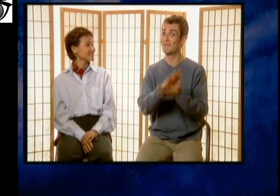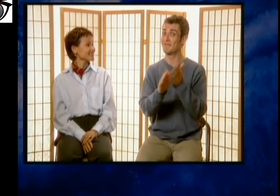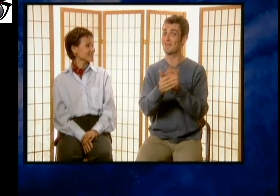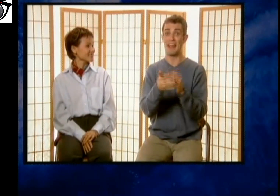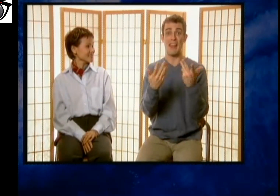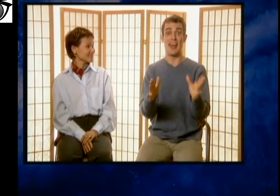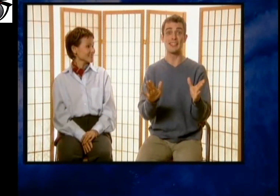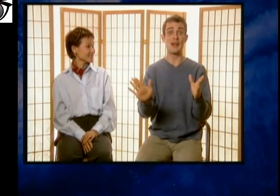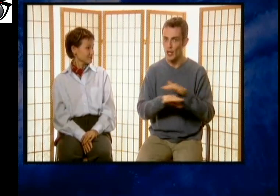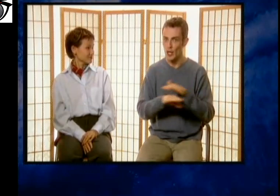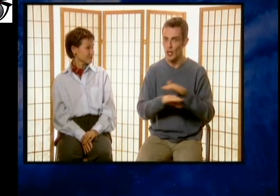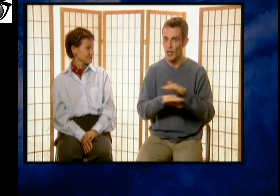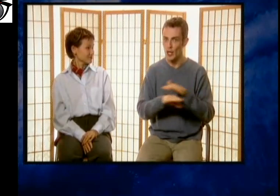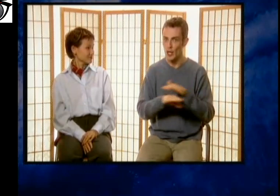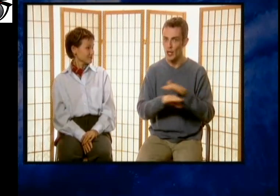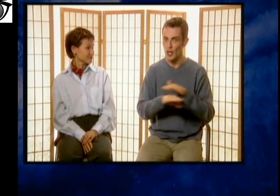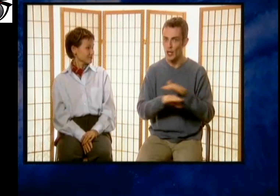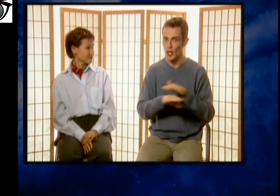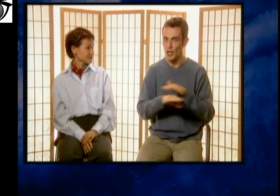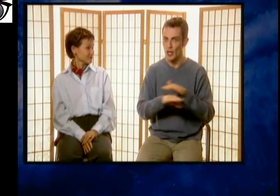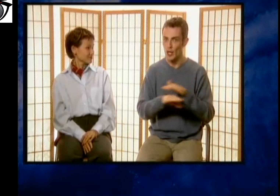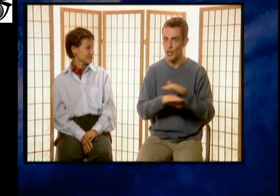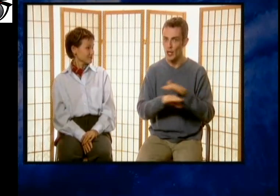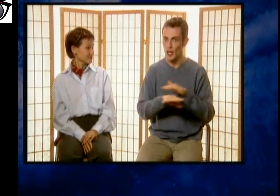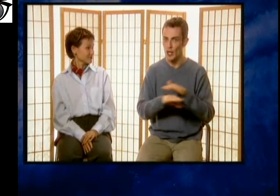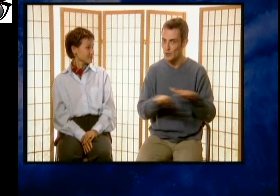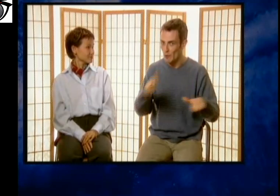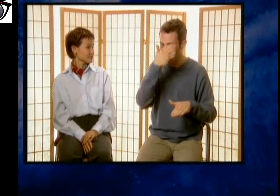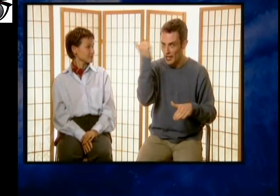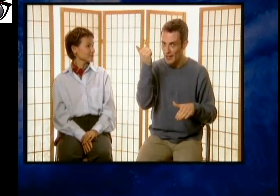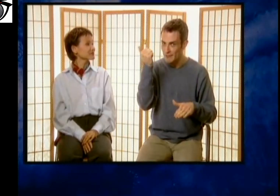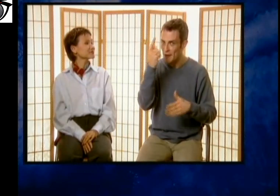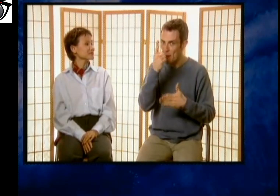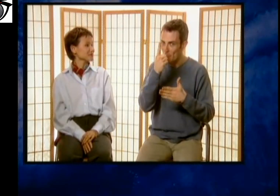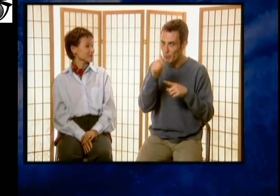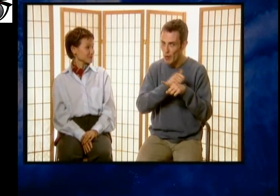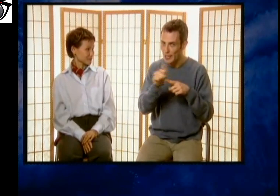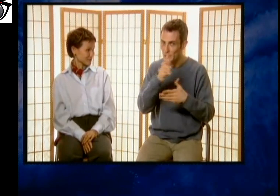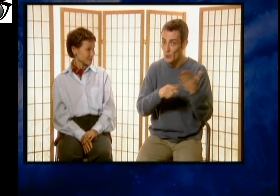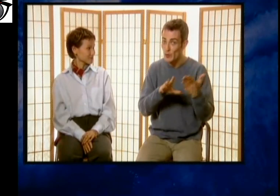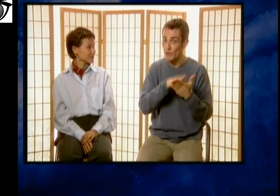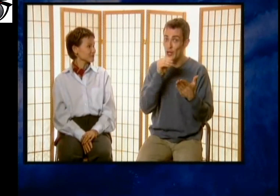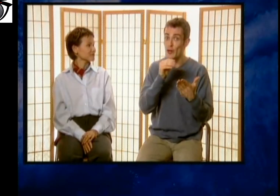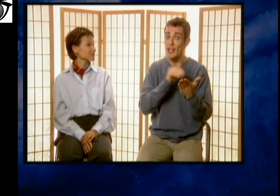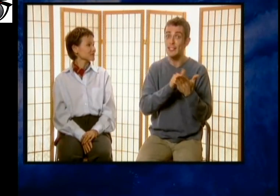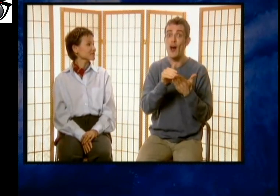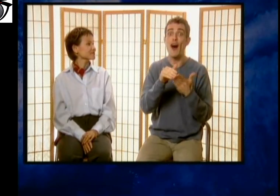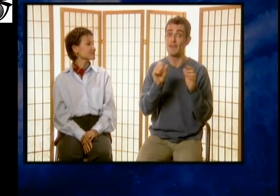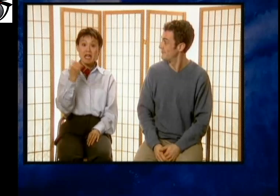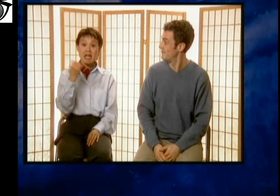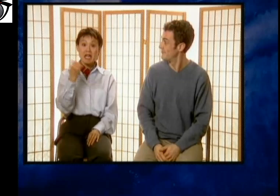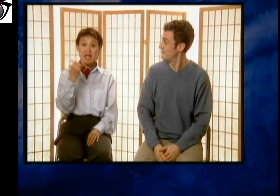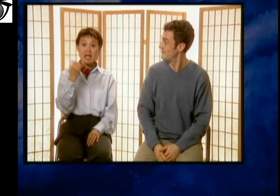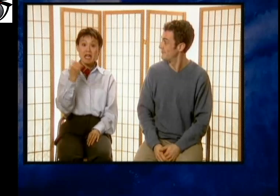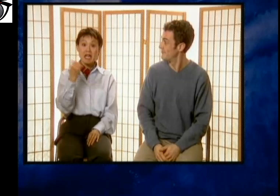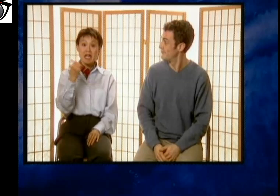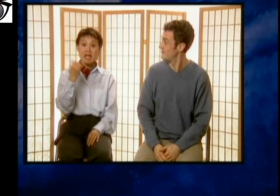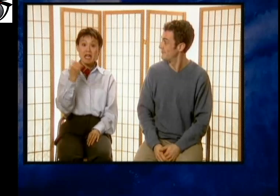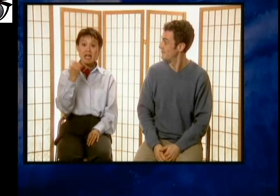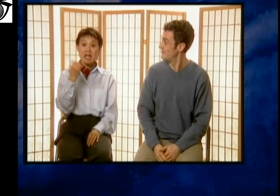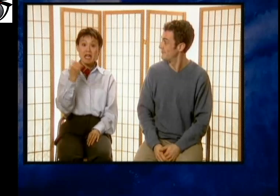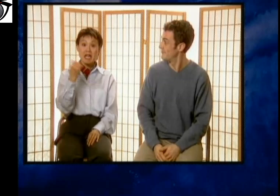Well, that's all of your sign language lessons for now. Don't forget, practice what you've learned as often as